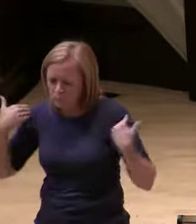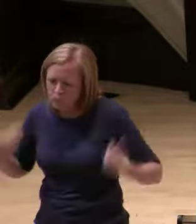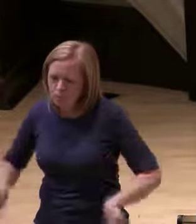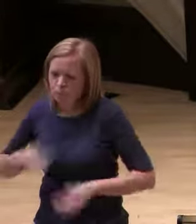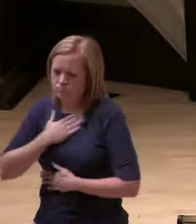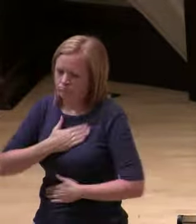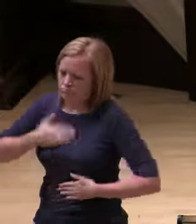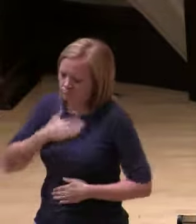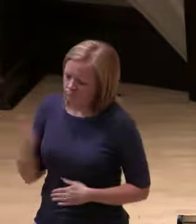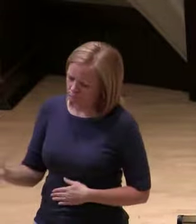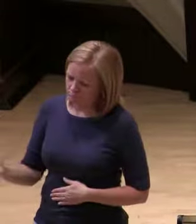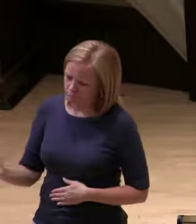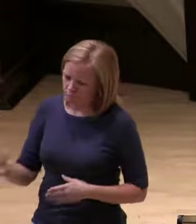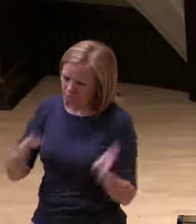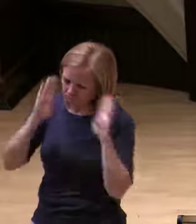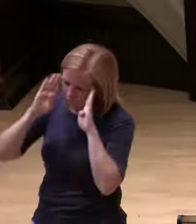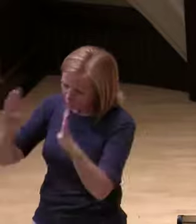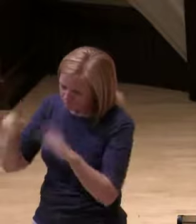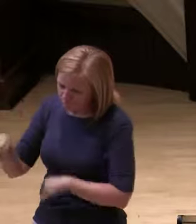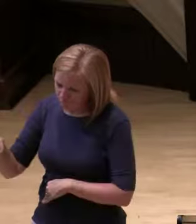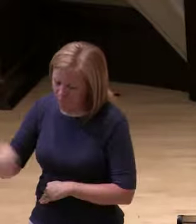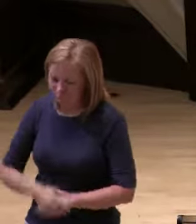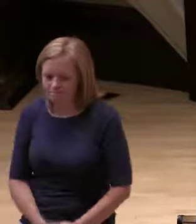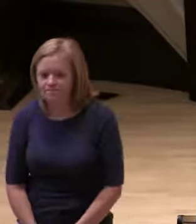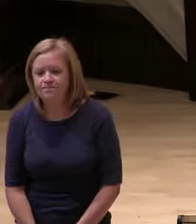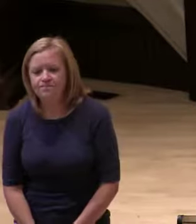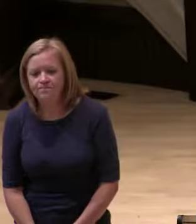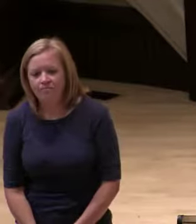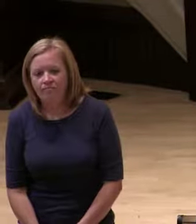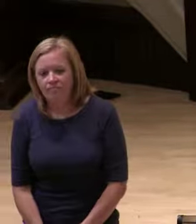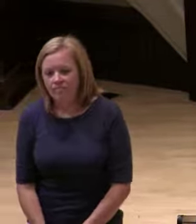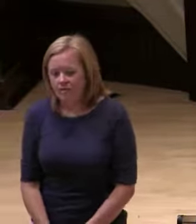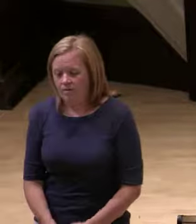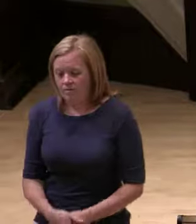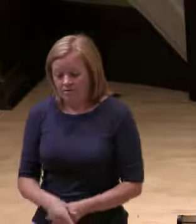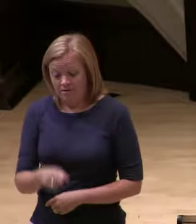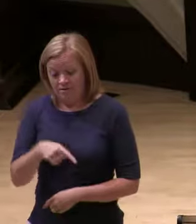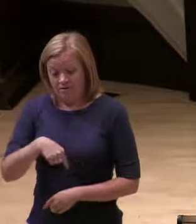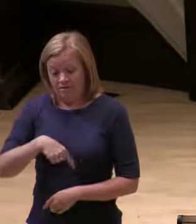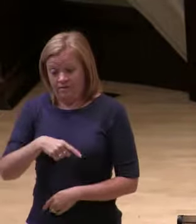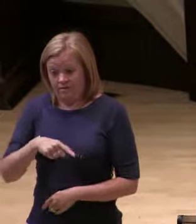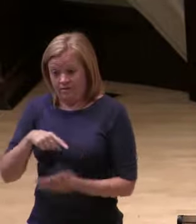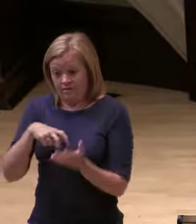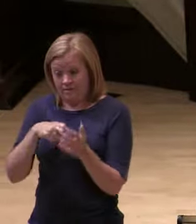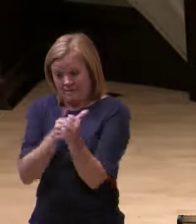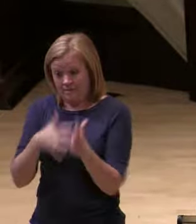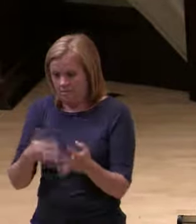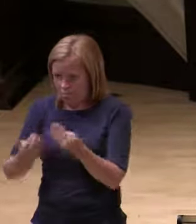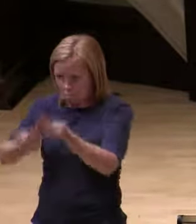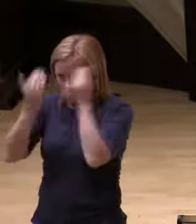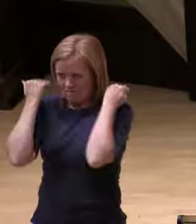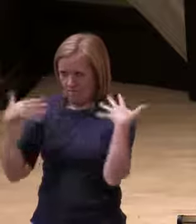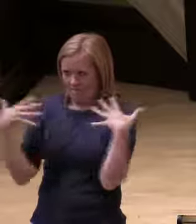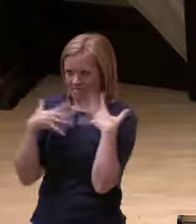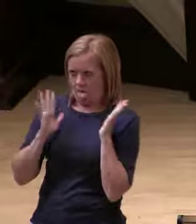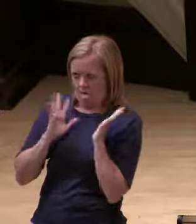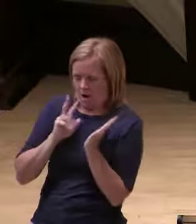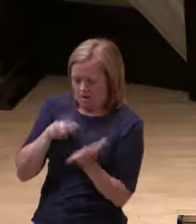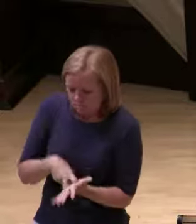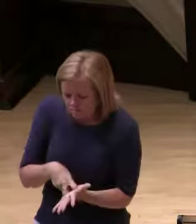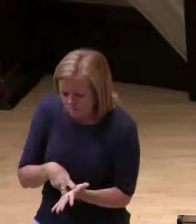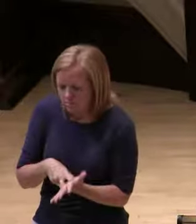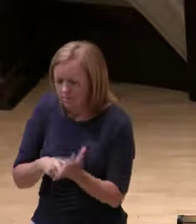well pleased. Listen to him." While being overwhelmed, the disciples fell down in fear. But